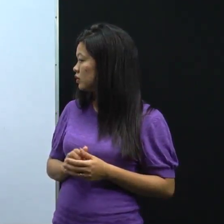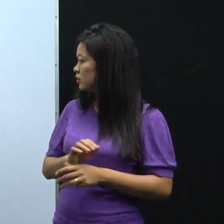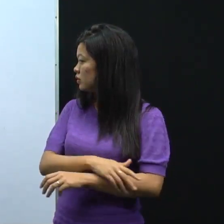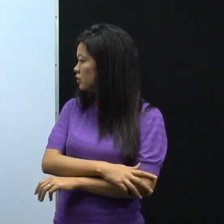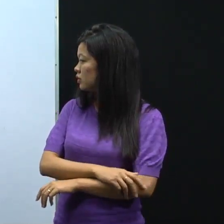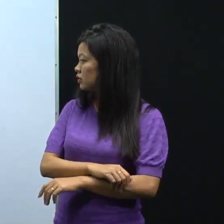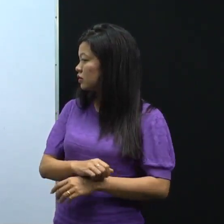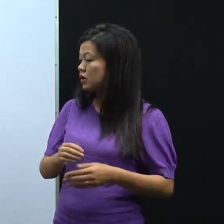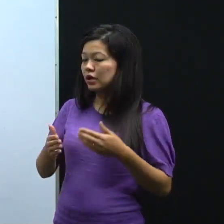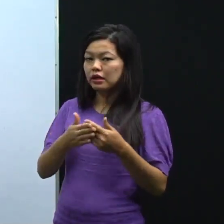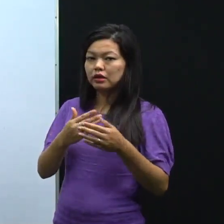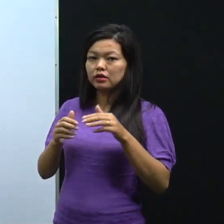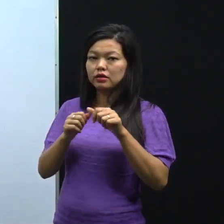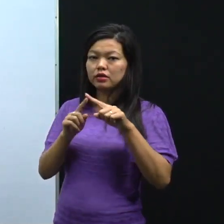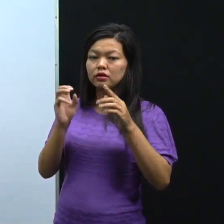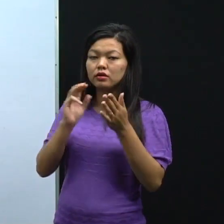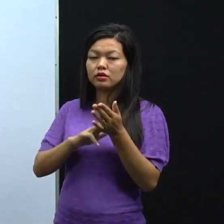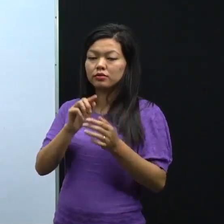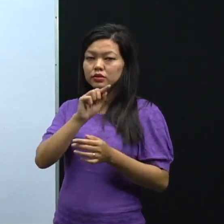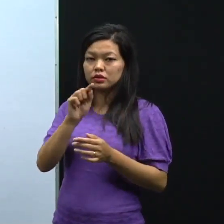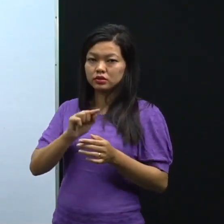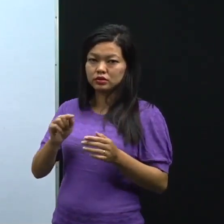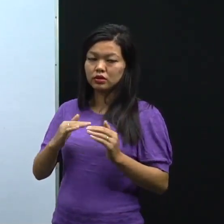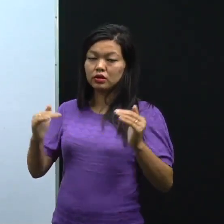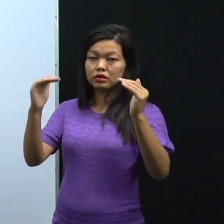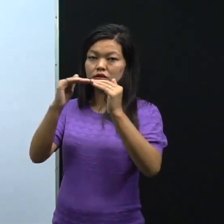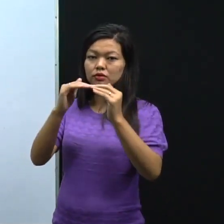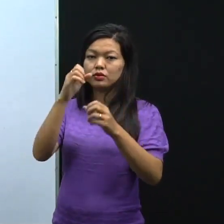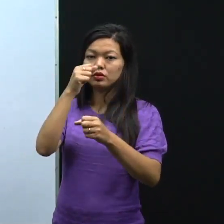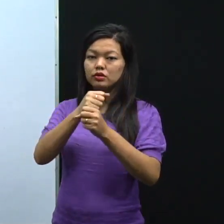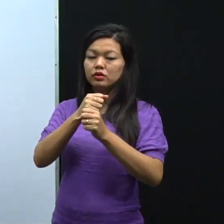one mole of any atom would be equal to gram